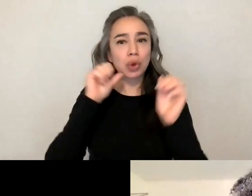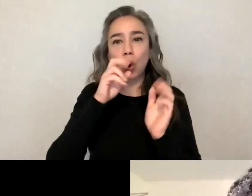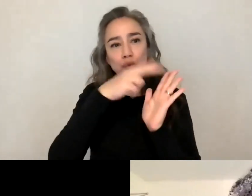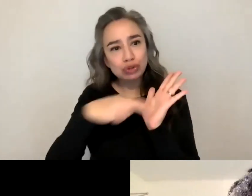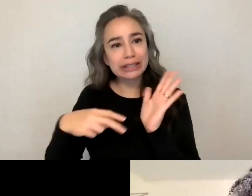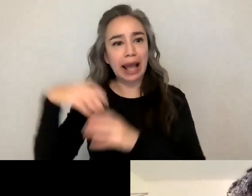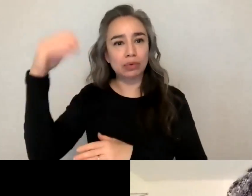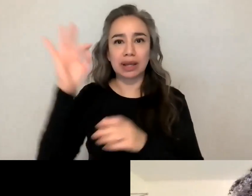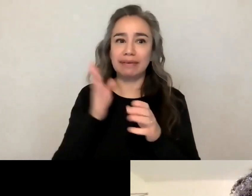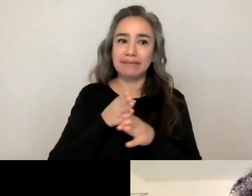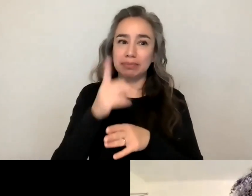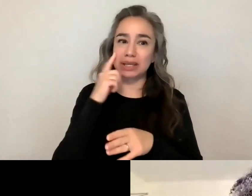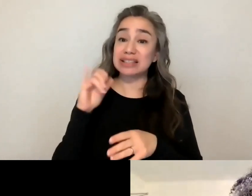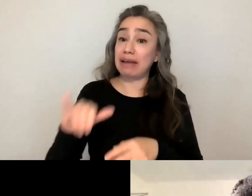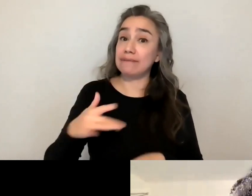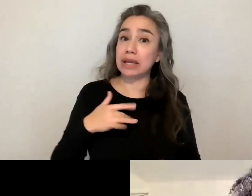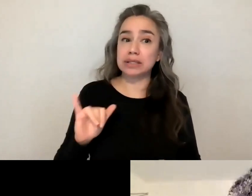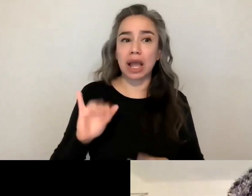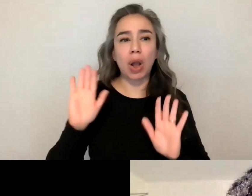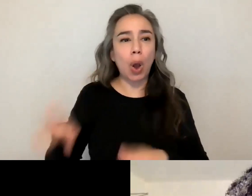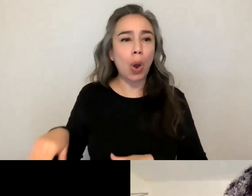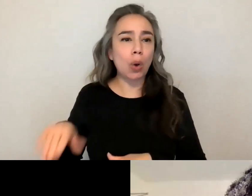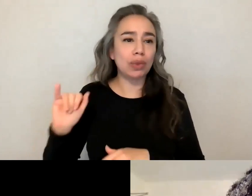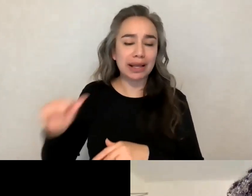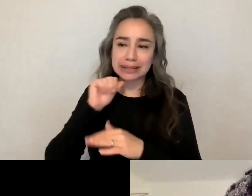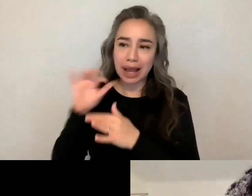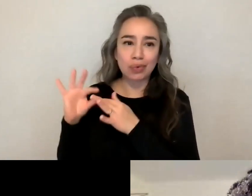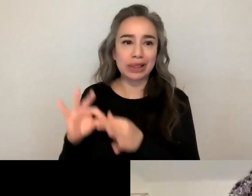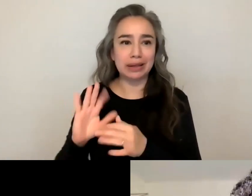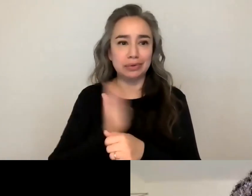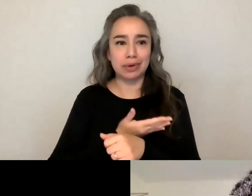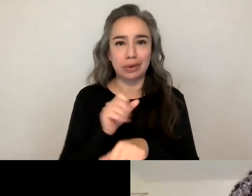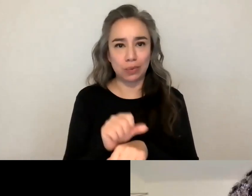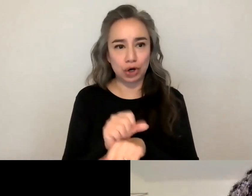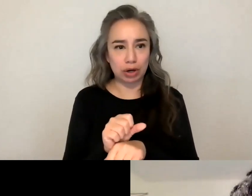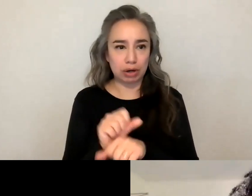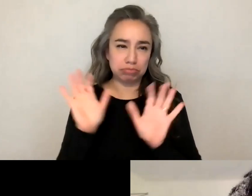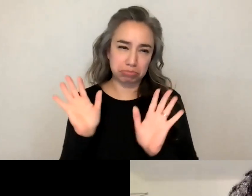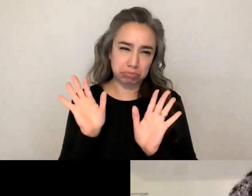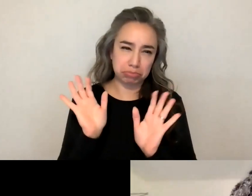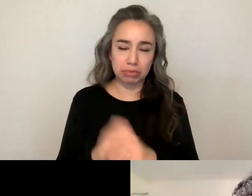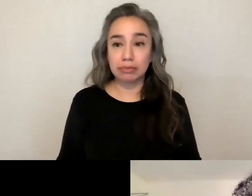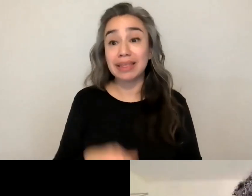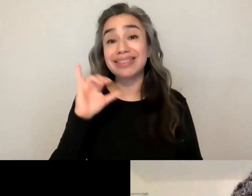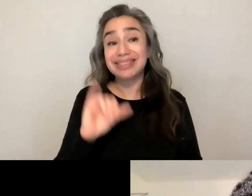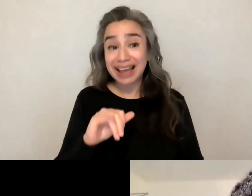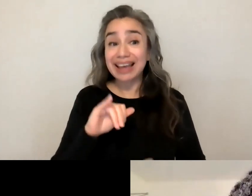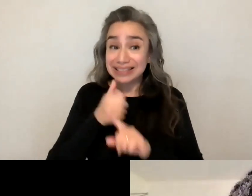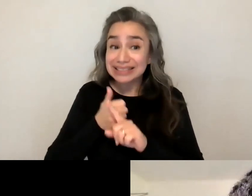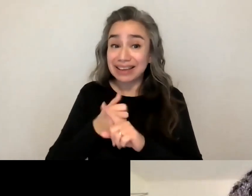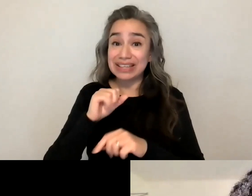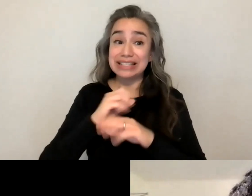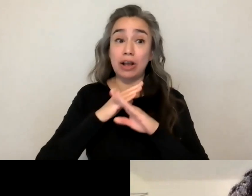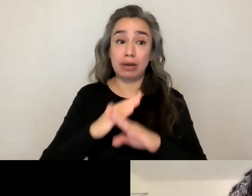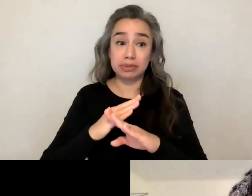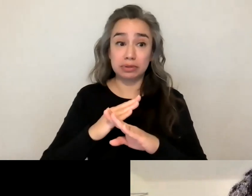because that feels like something that's not really related to what we're doing. So I think that's one of the obstacles too. How can we read more widely,